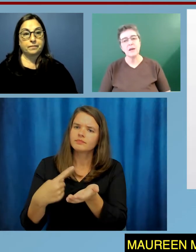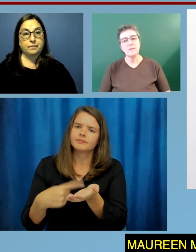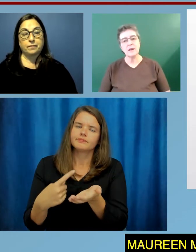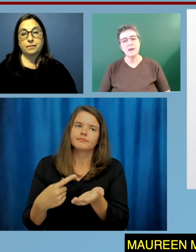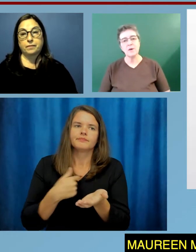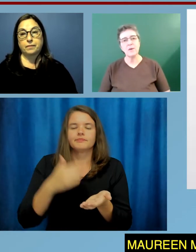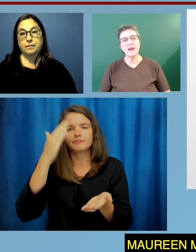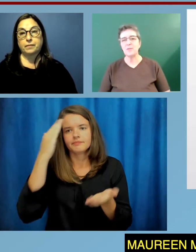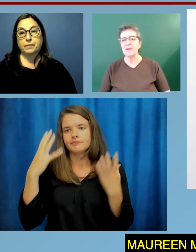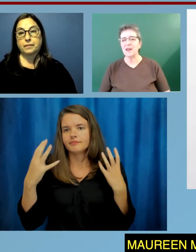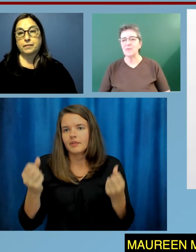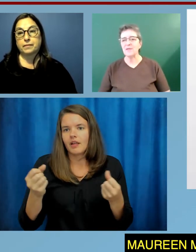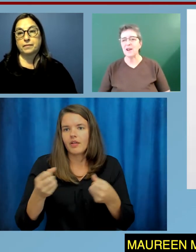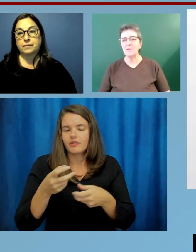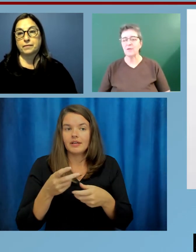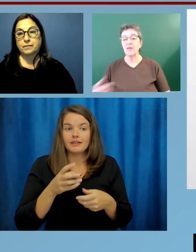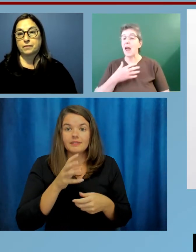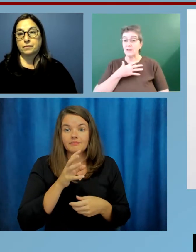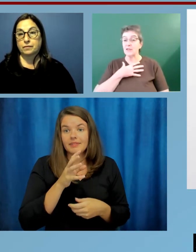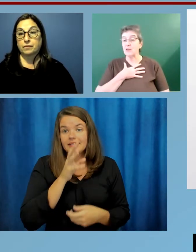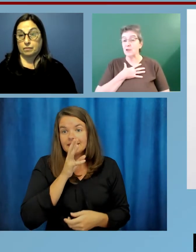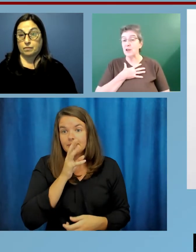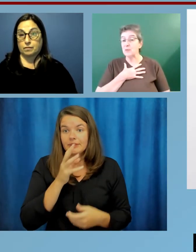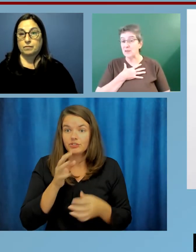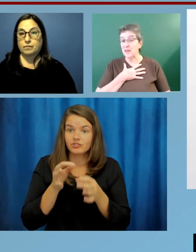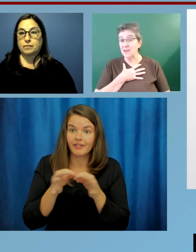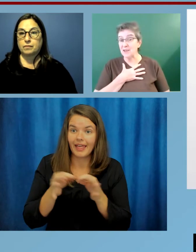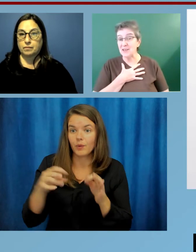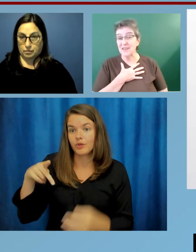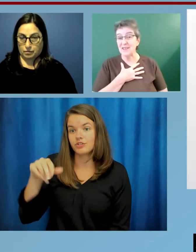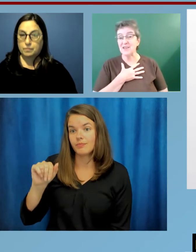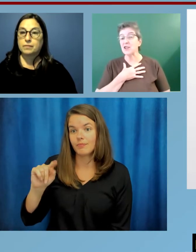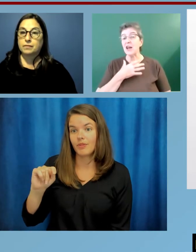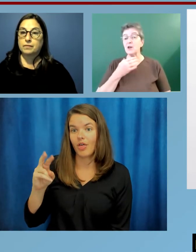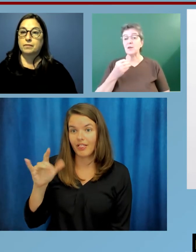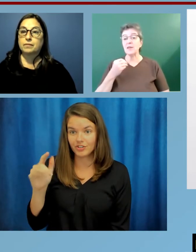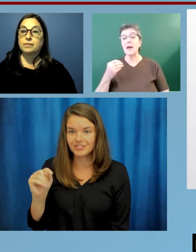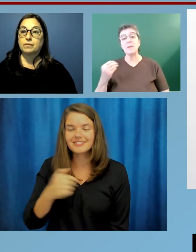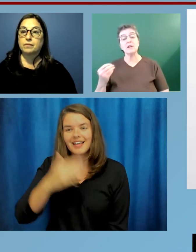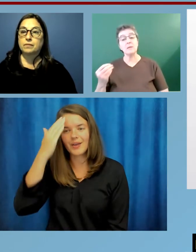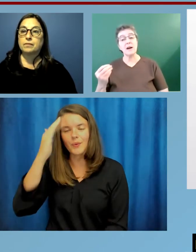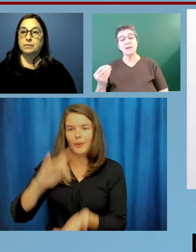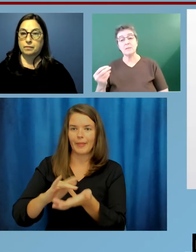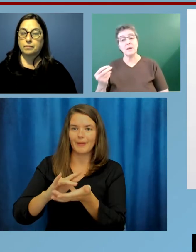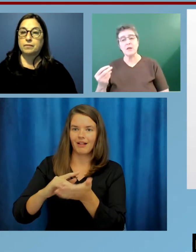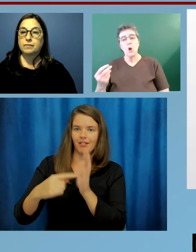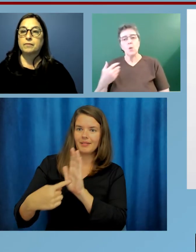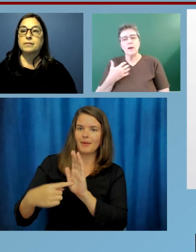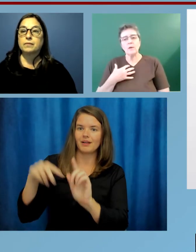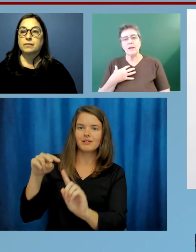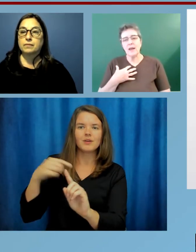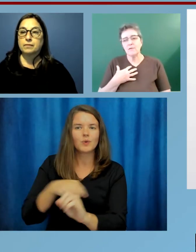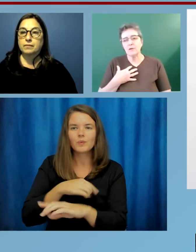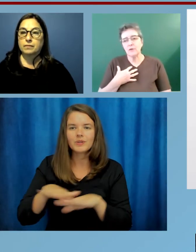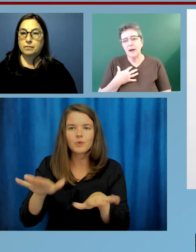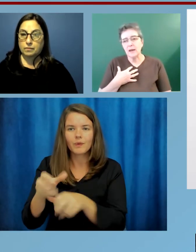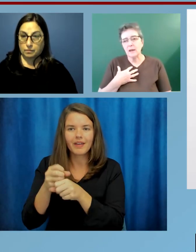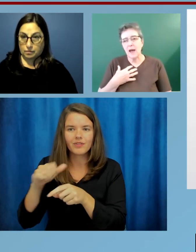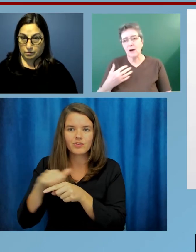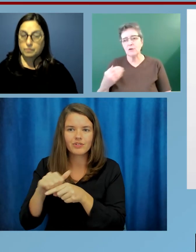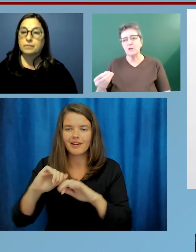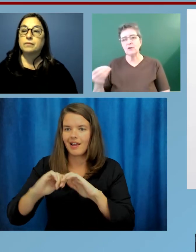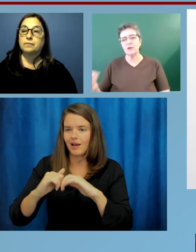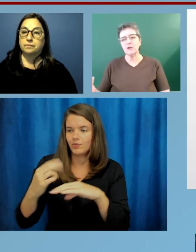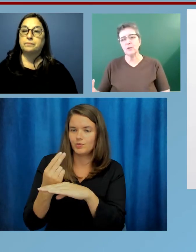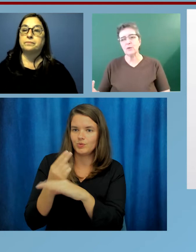And sometimes I know when healthcare provide as a speech and language pathologist, in addition, I know that medical model, sometimes we don't get that training